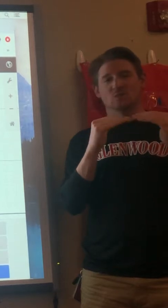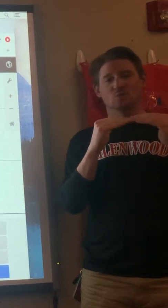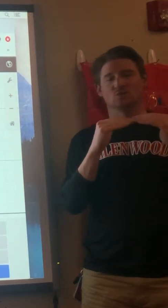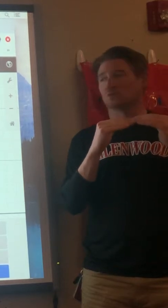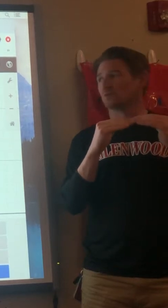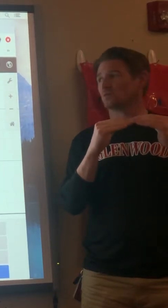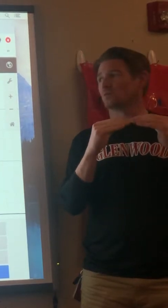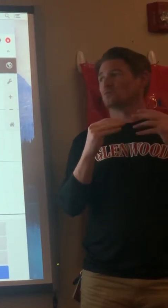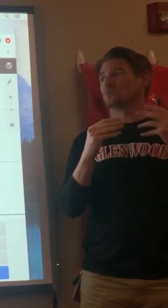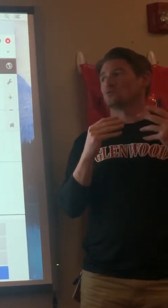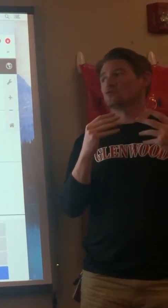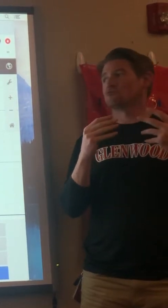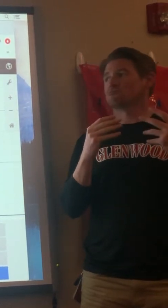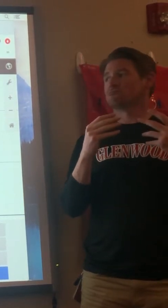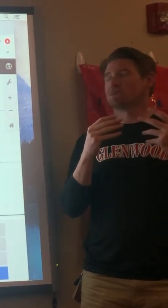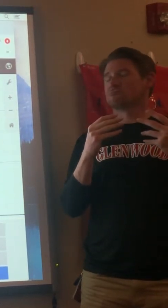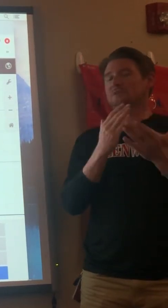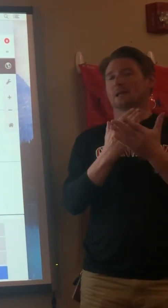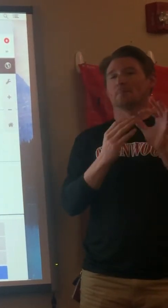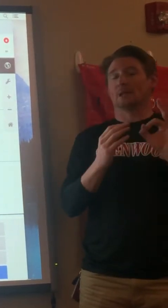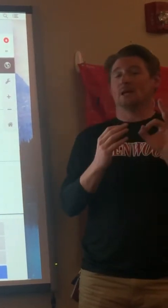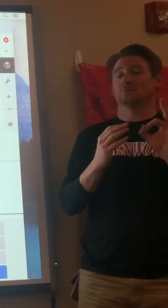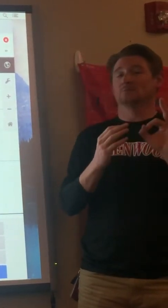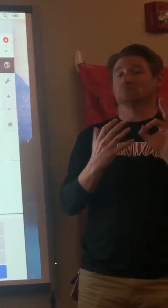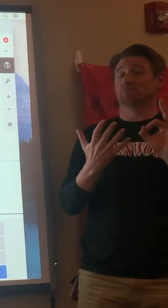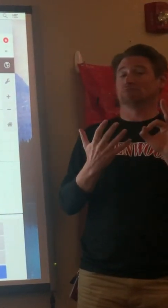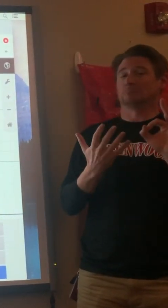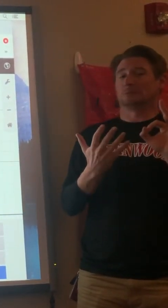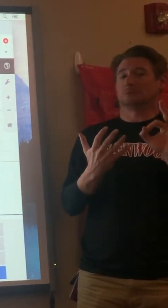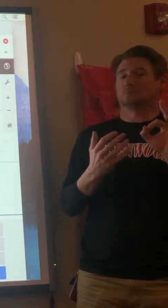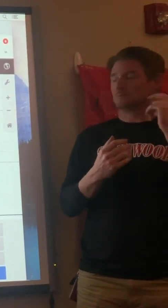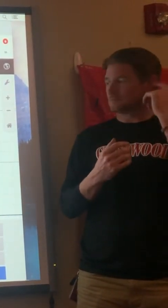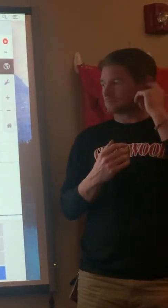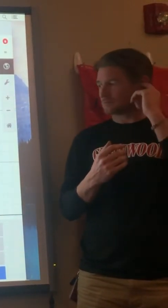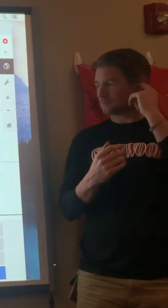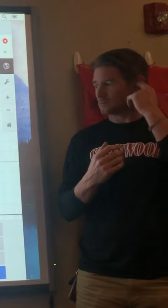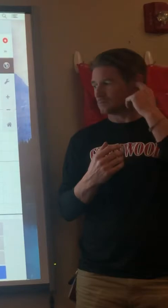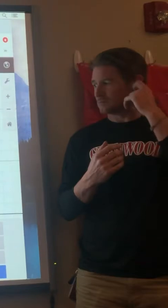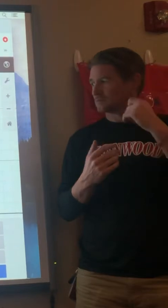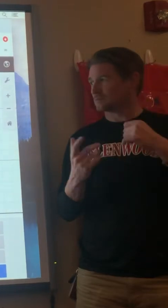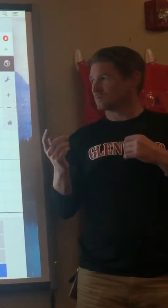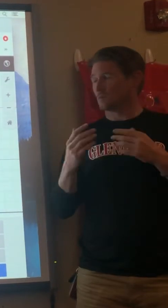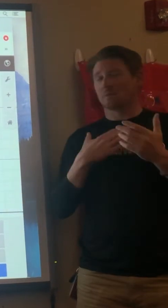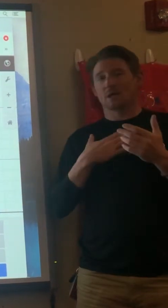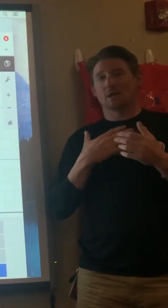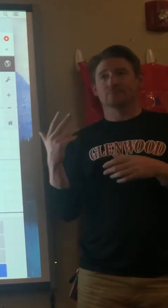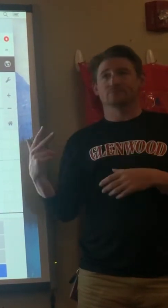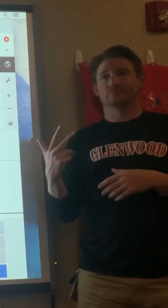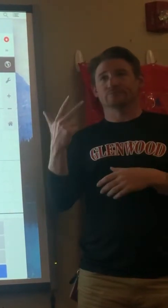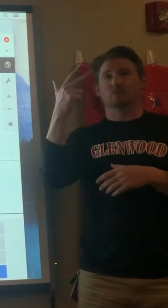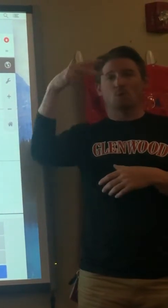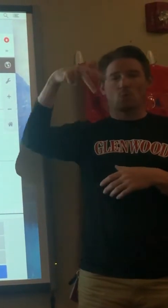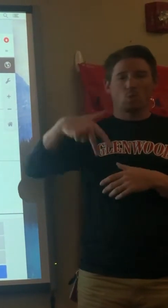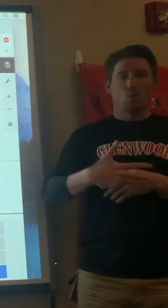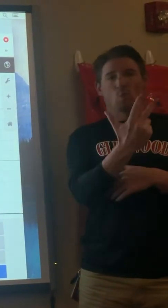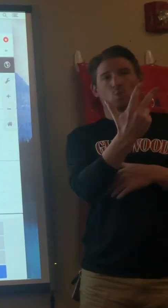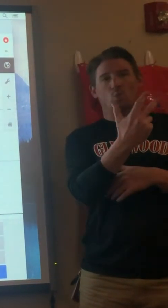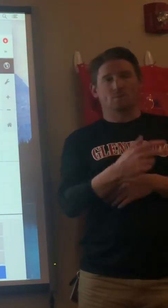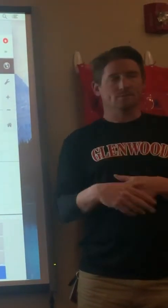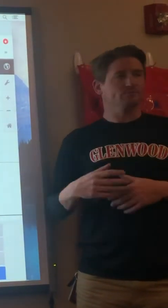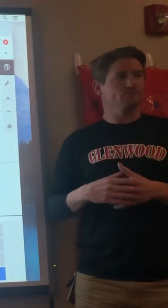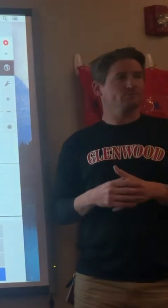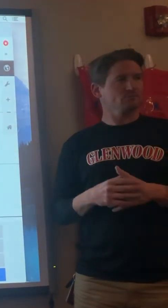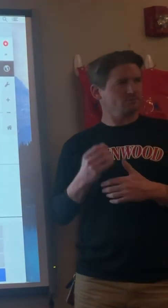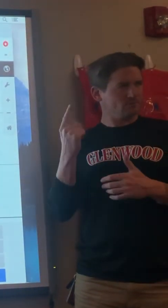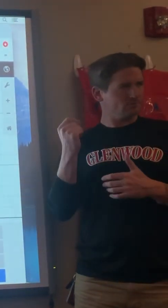we say we wanted it to stop? On the 9 maybe, okay? So there's like my next little loop in my roller coaster, okay? Does